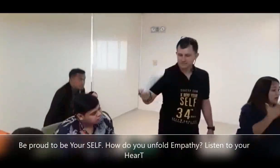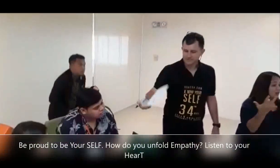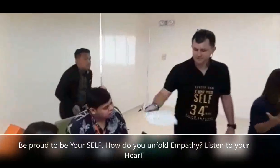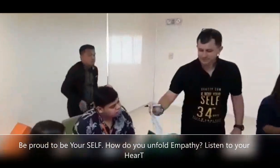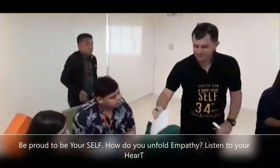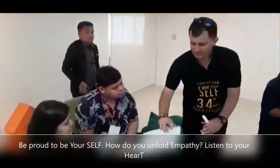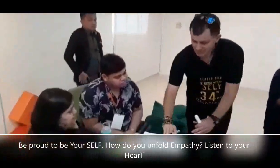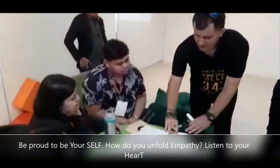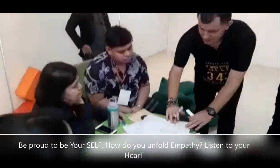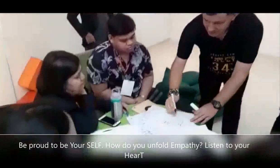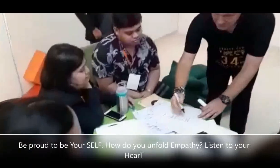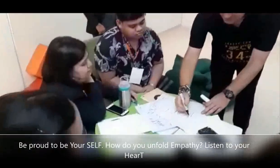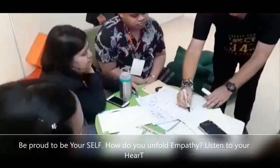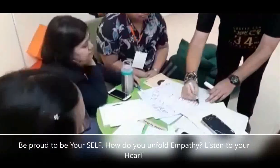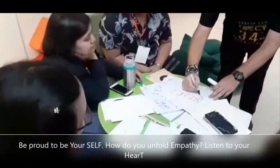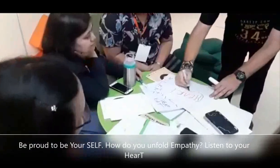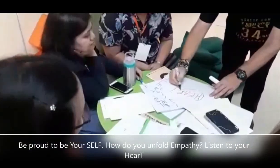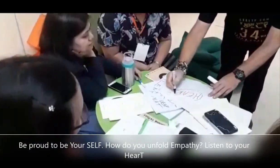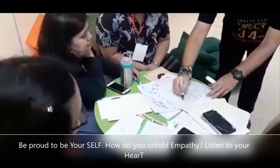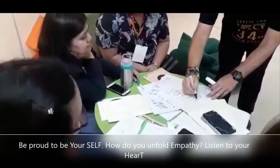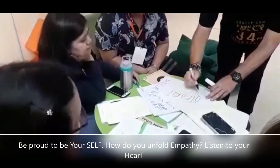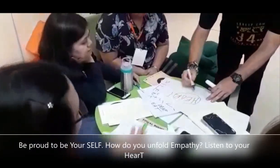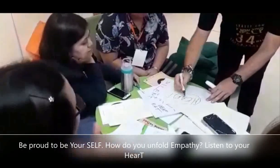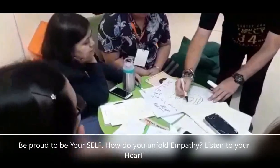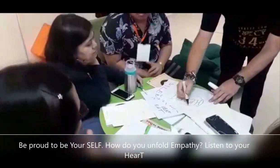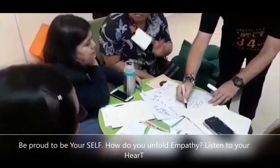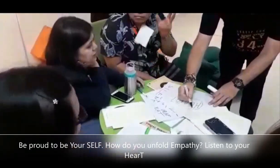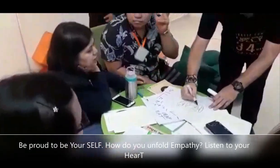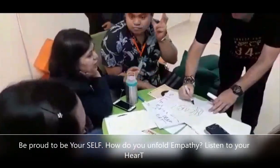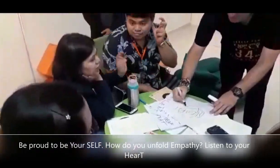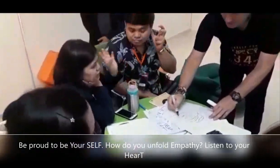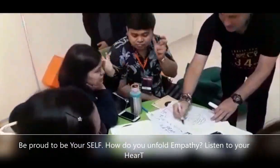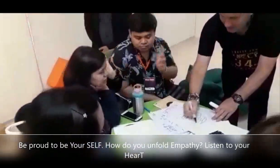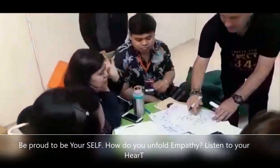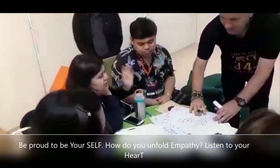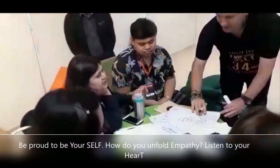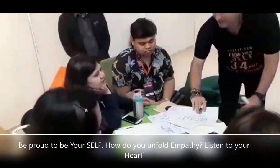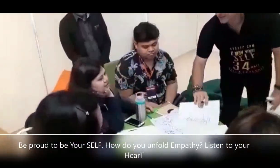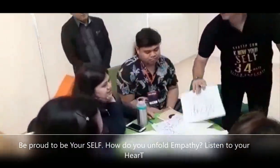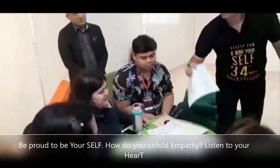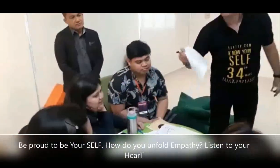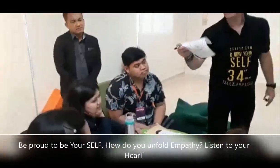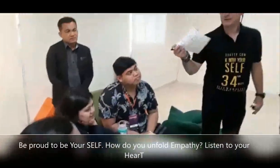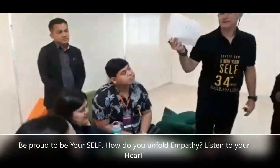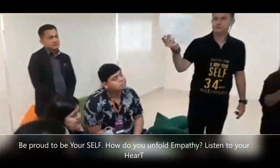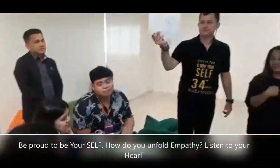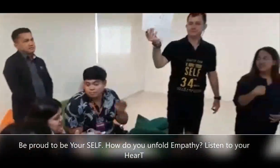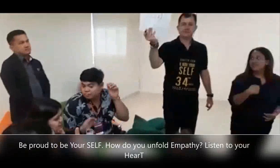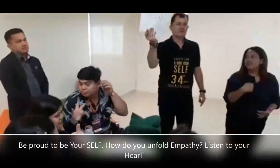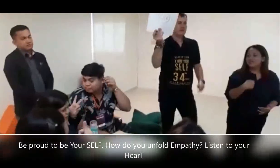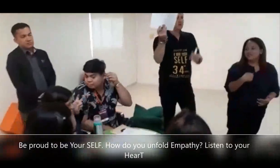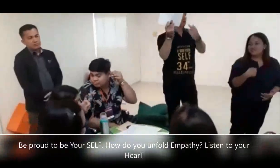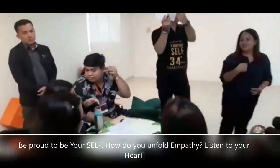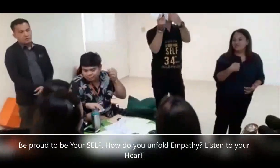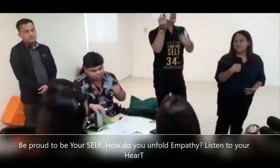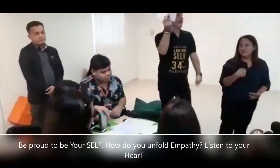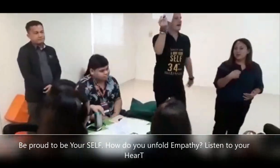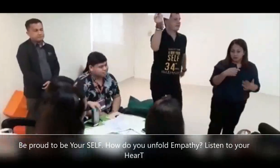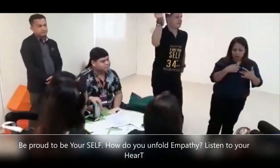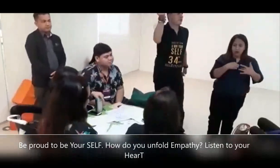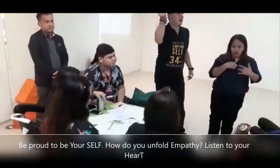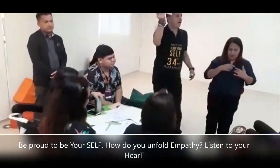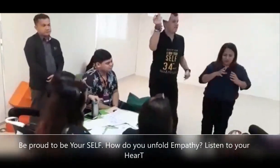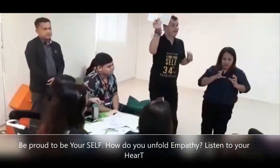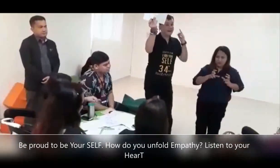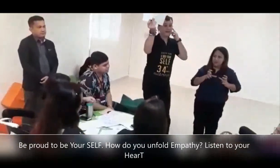Heart. Inside heart you have ear. And inside heart here you have ear. So inside